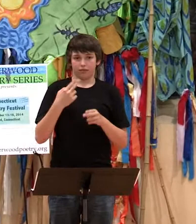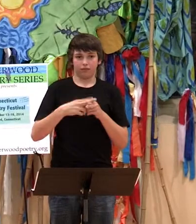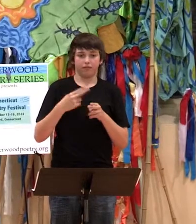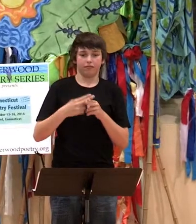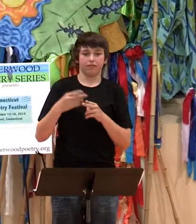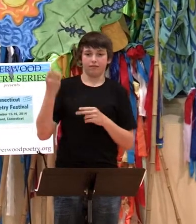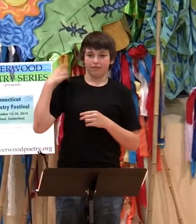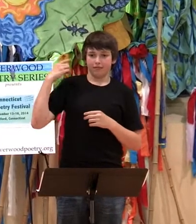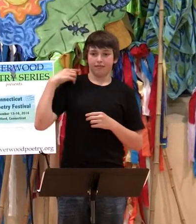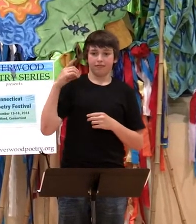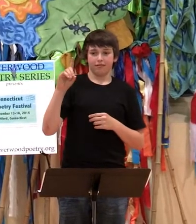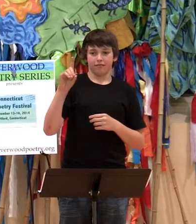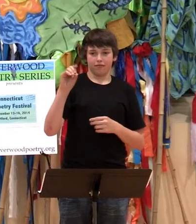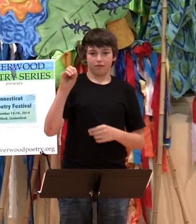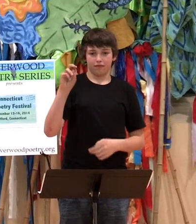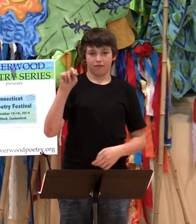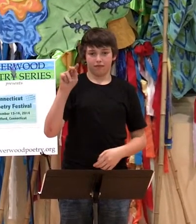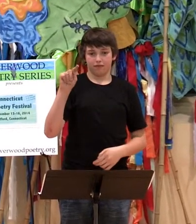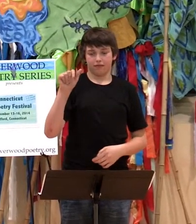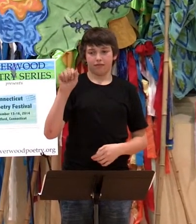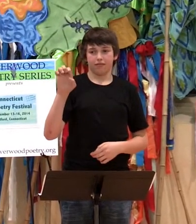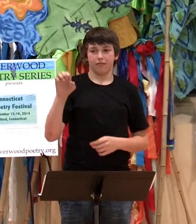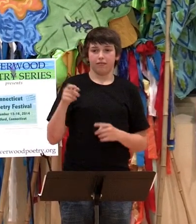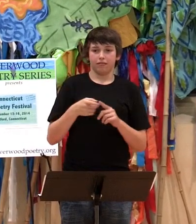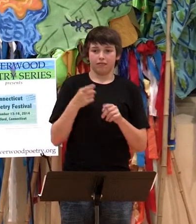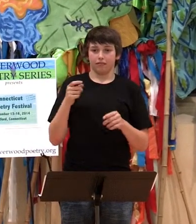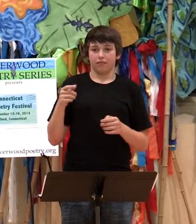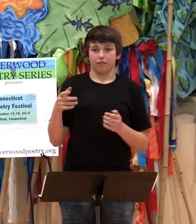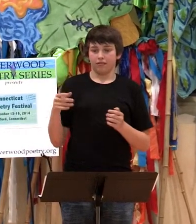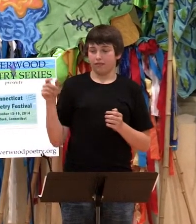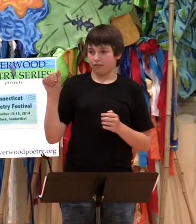Okay. Hello, my name is Dante.